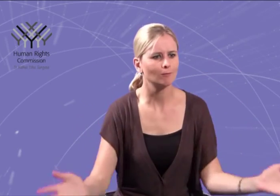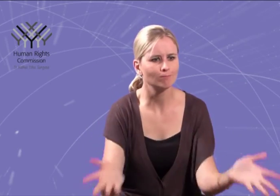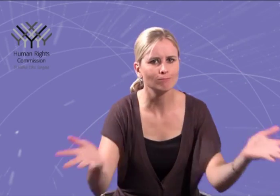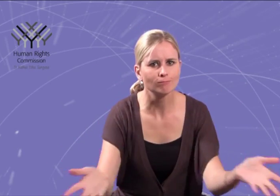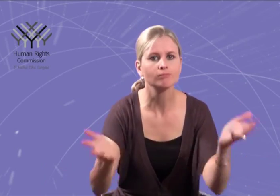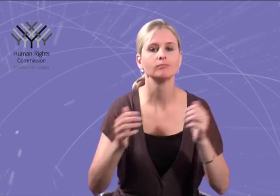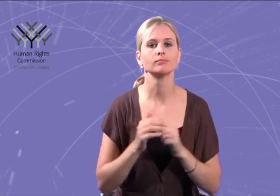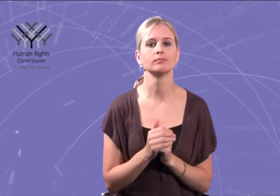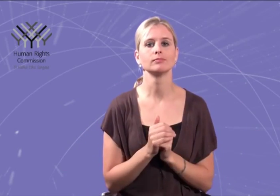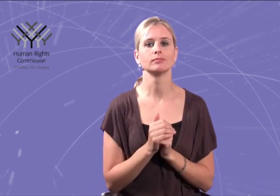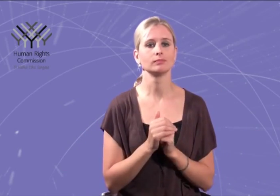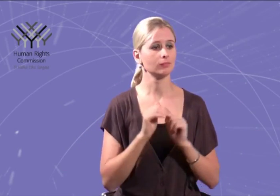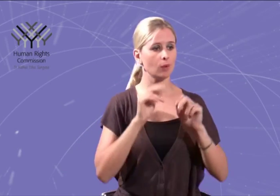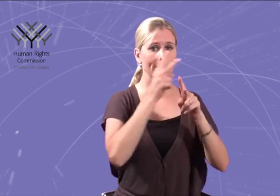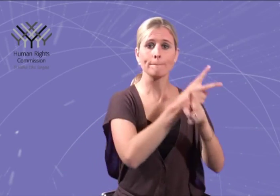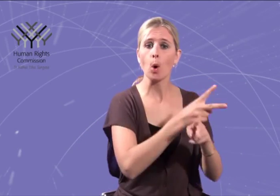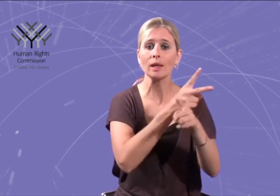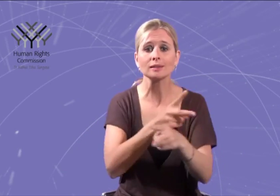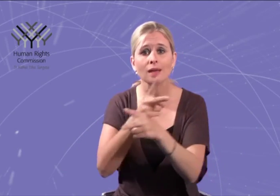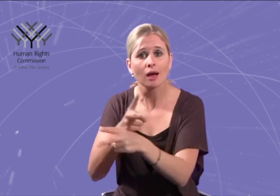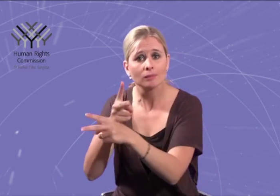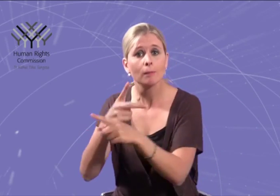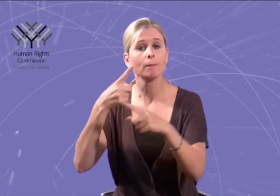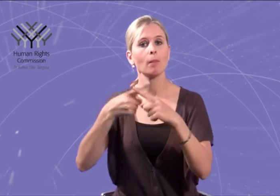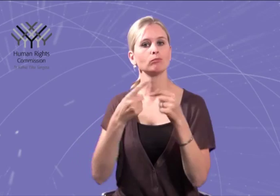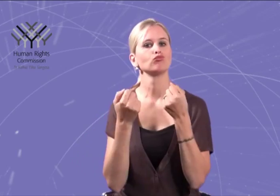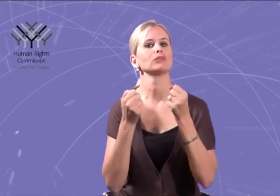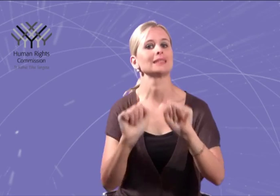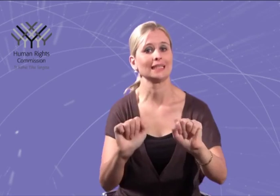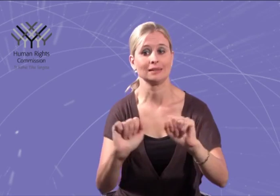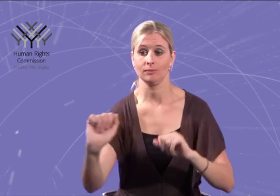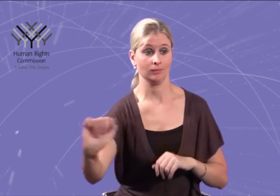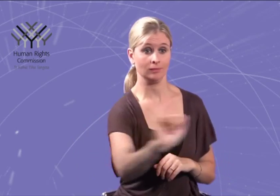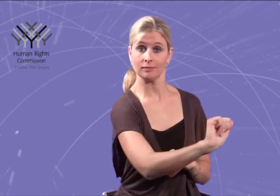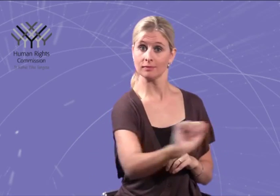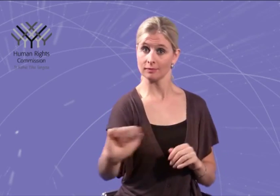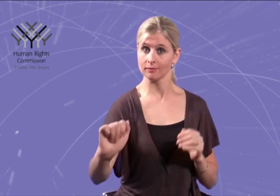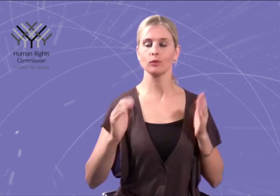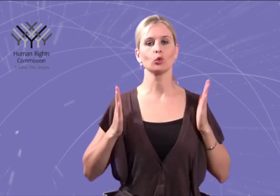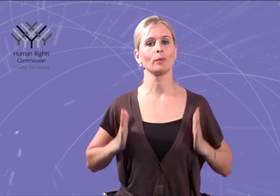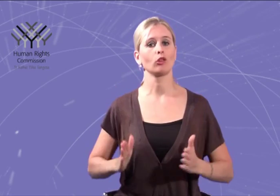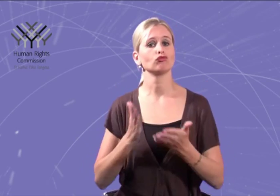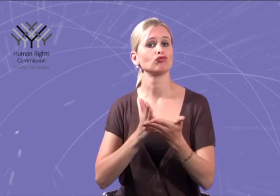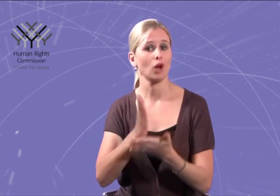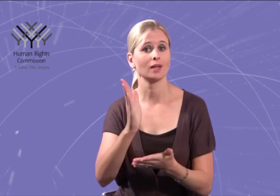promote, protect, and monitor human rights of all New Zealanders.